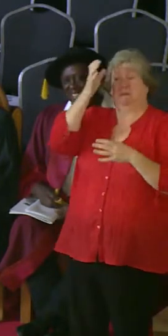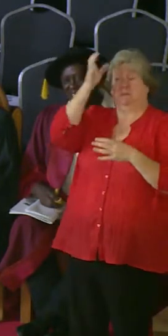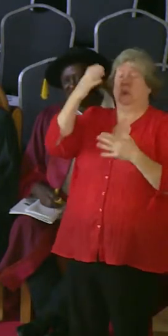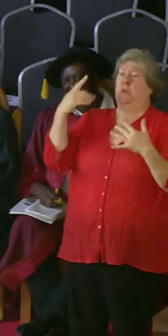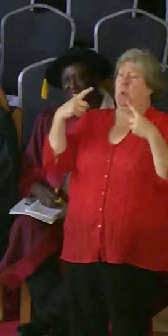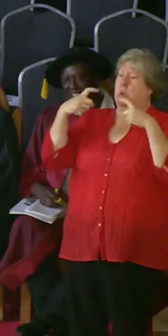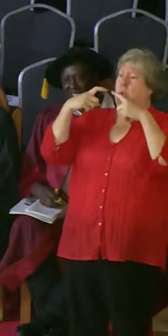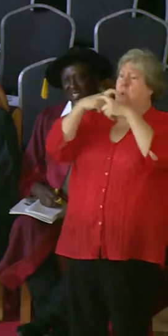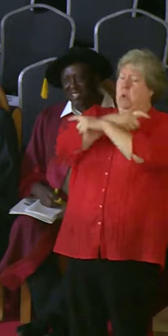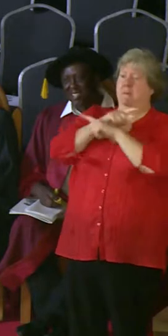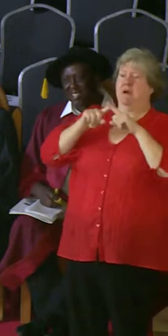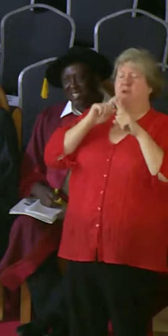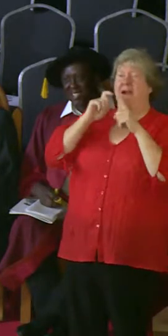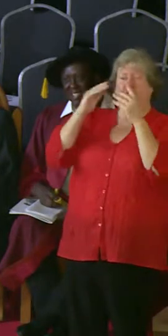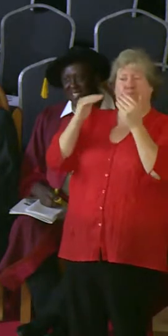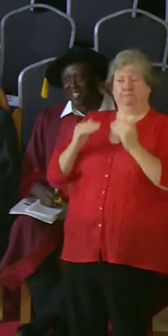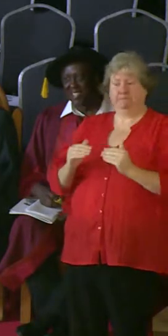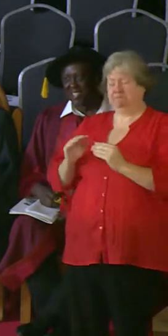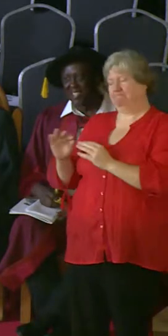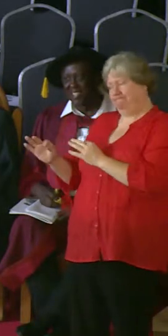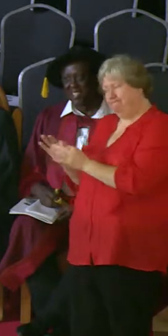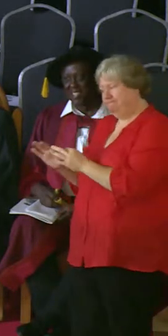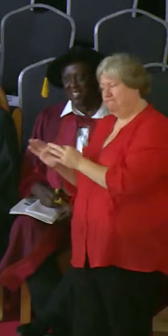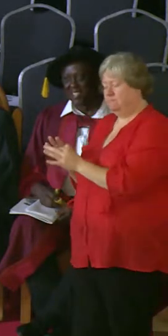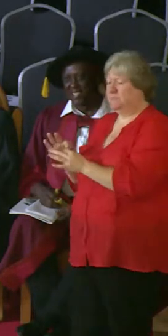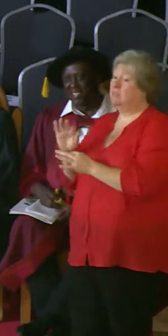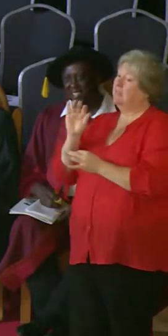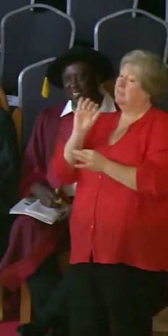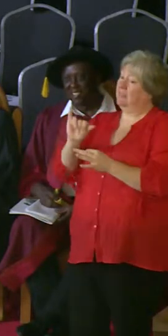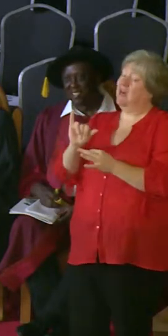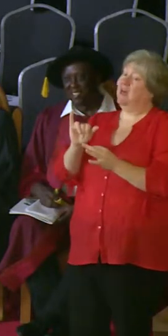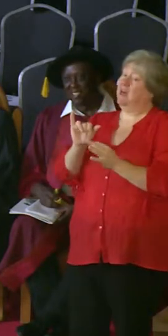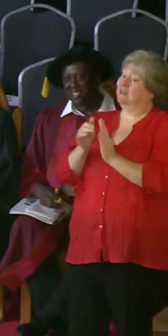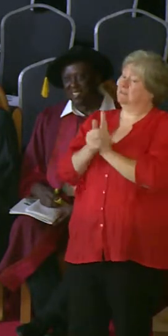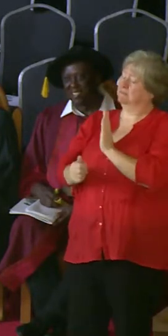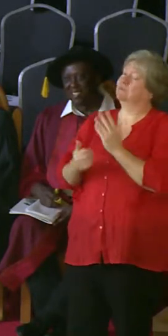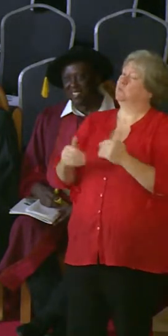another valuable skill and one that we all have to continue to improve.